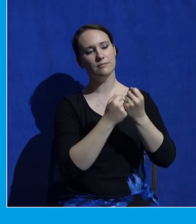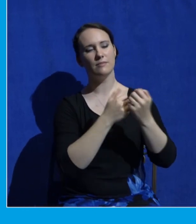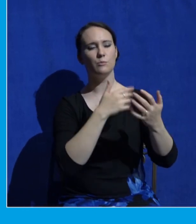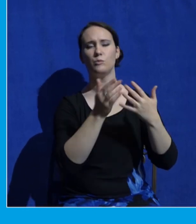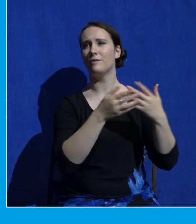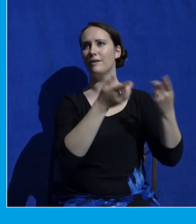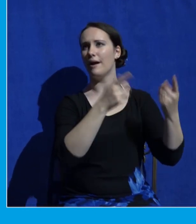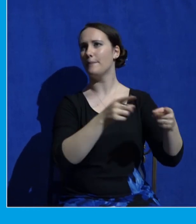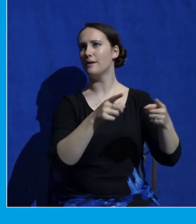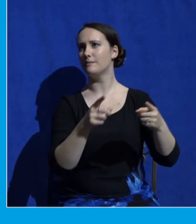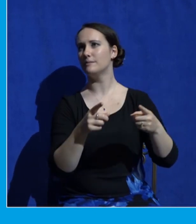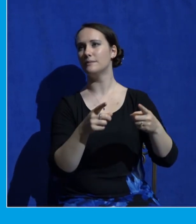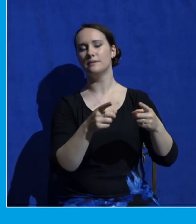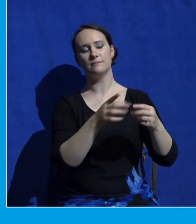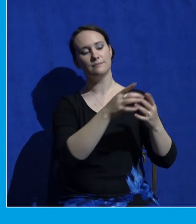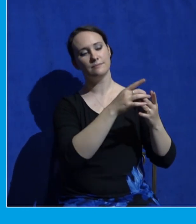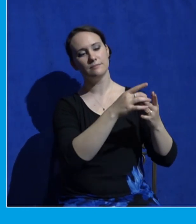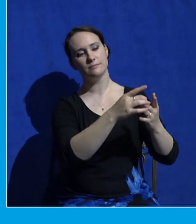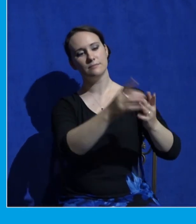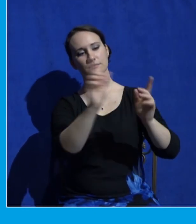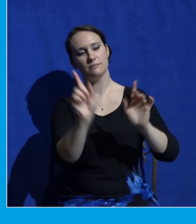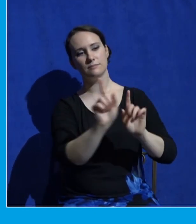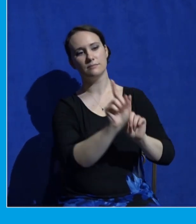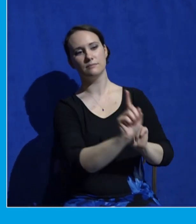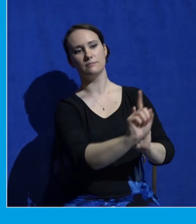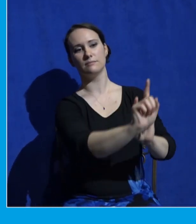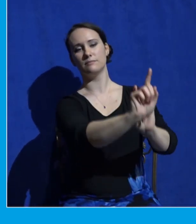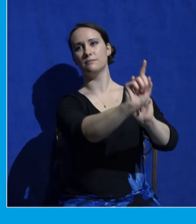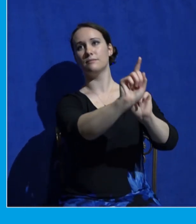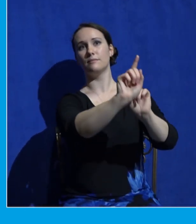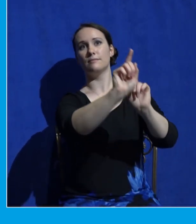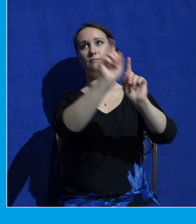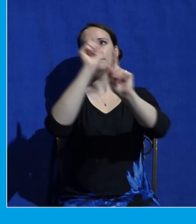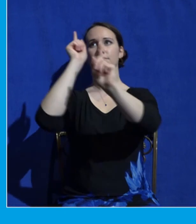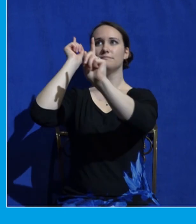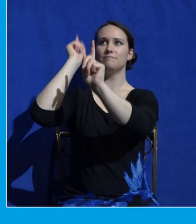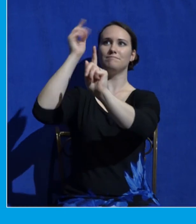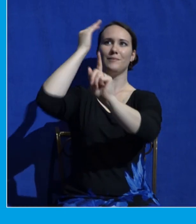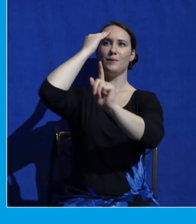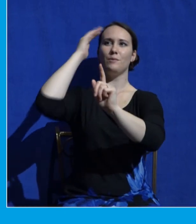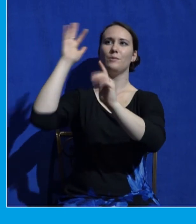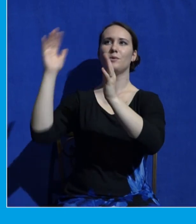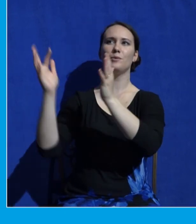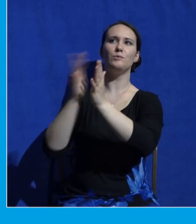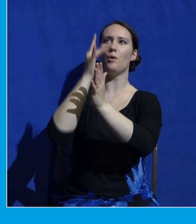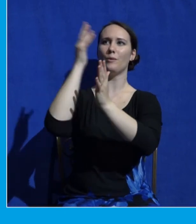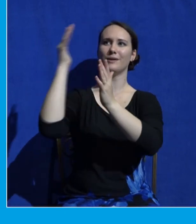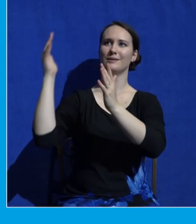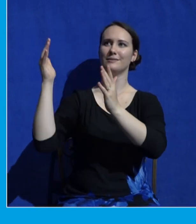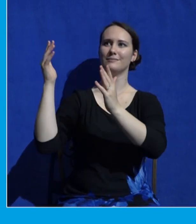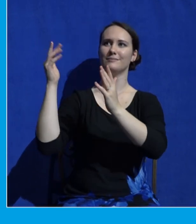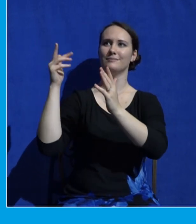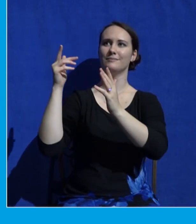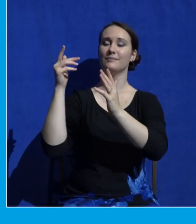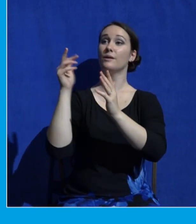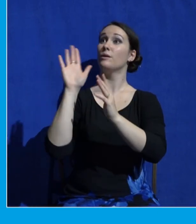with the hope of glory at the forefront of our minds and with your sustenance for everything we need until